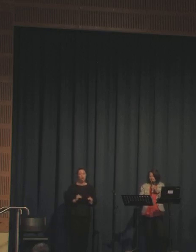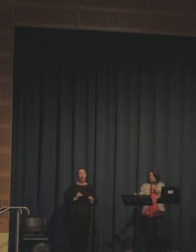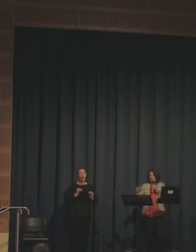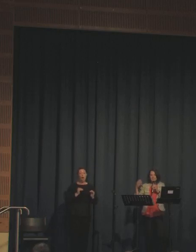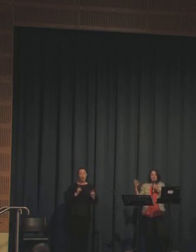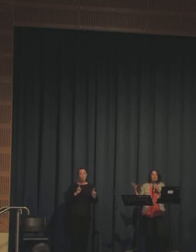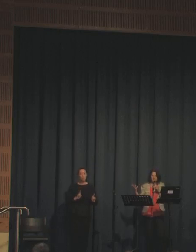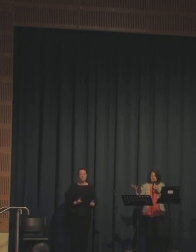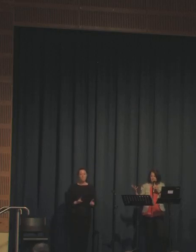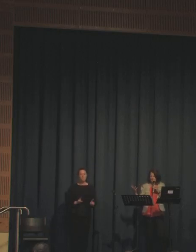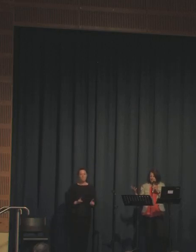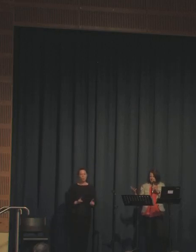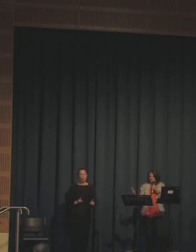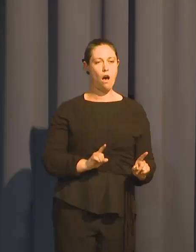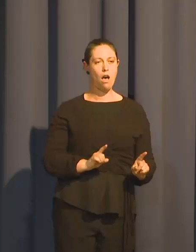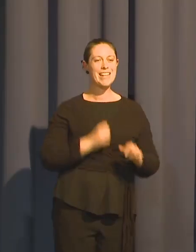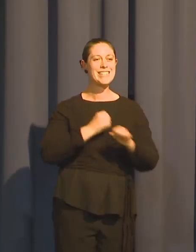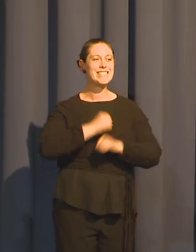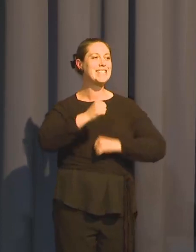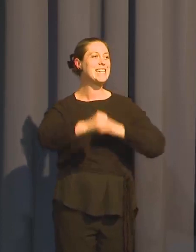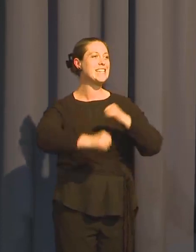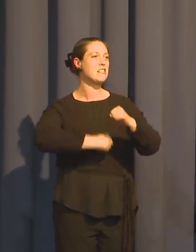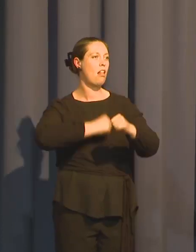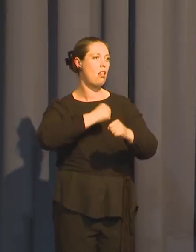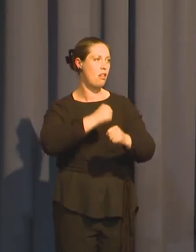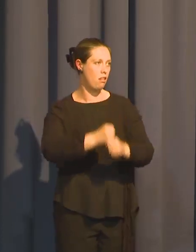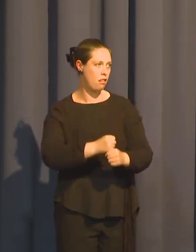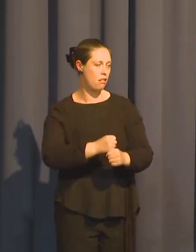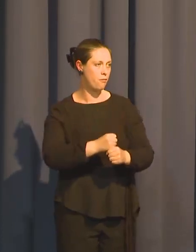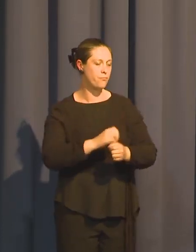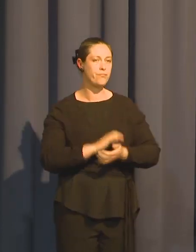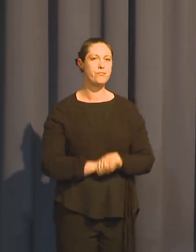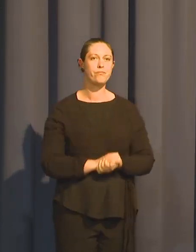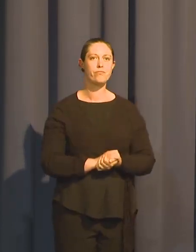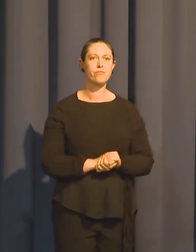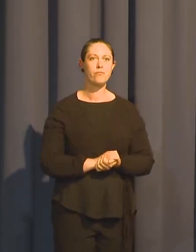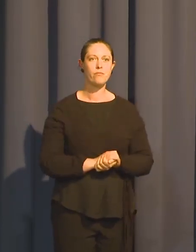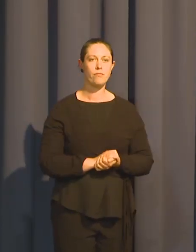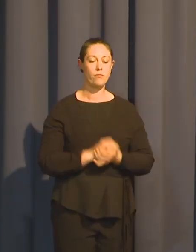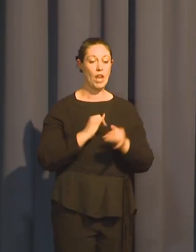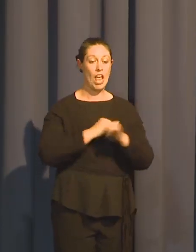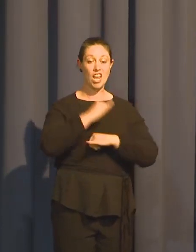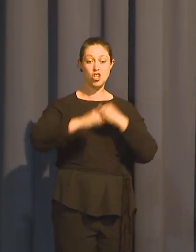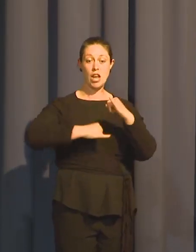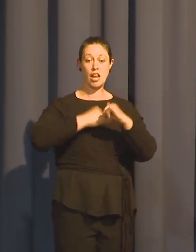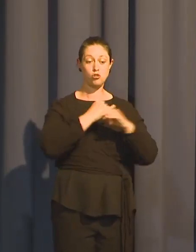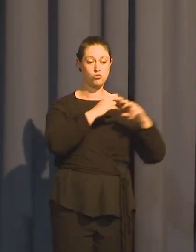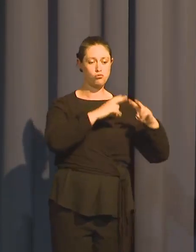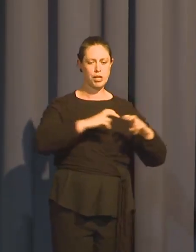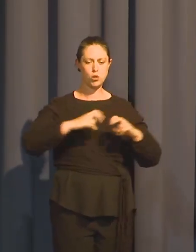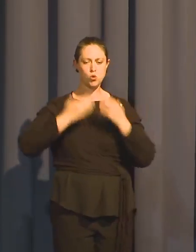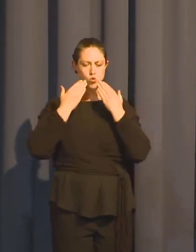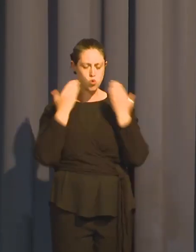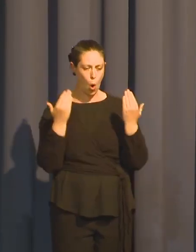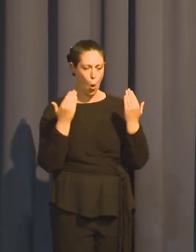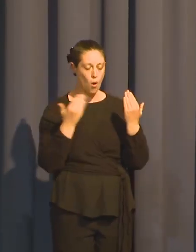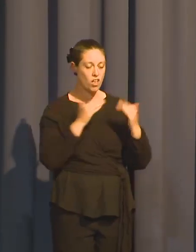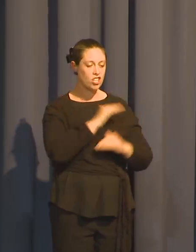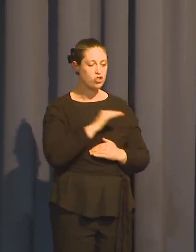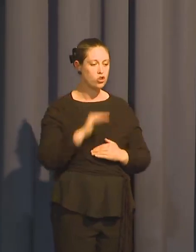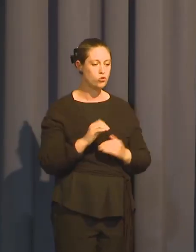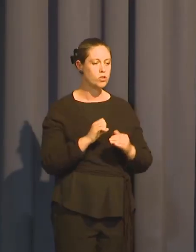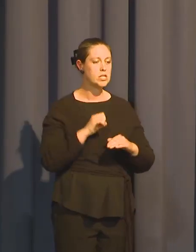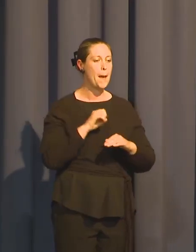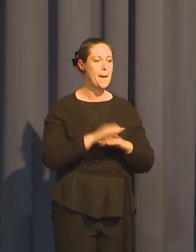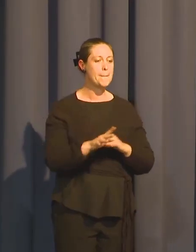higher is seasonality. So international studies have shown that for children, blood lead levels increase